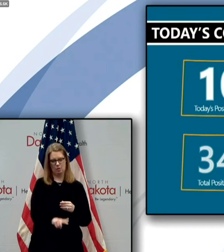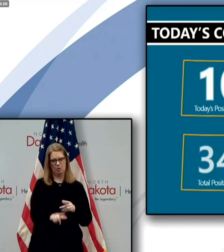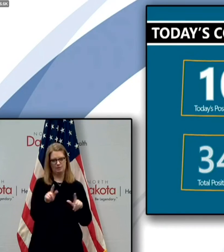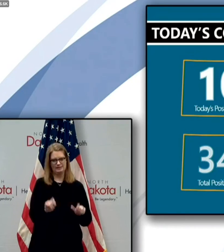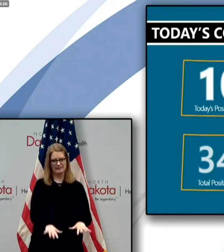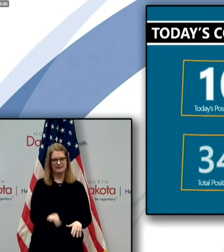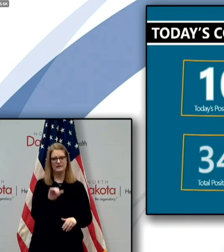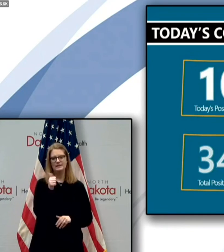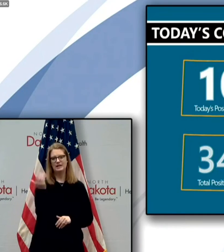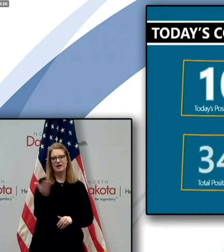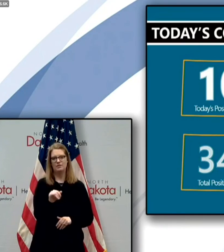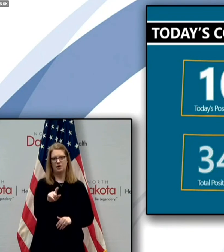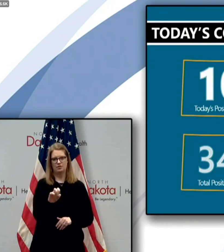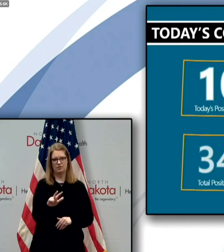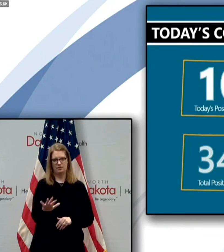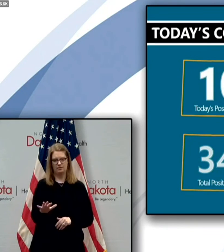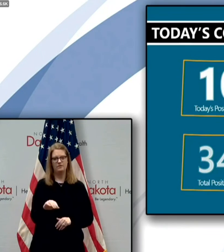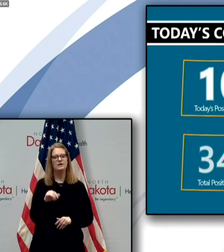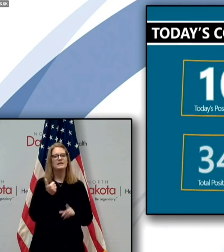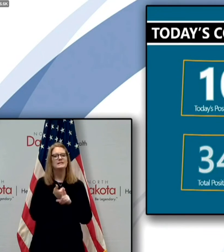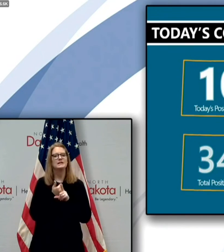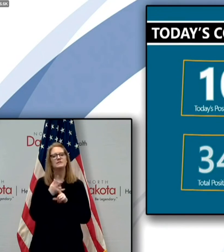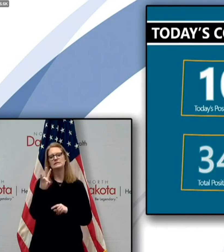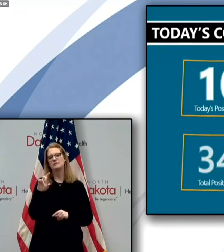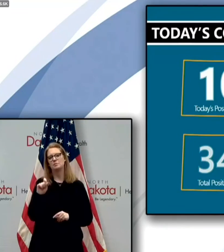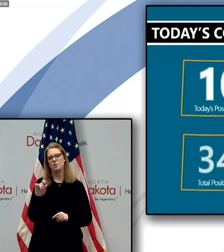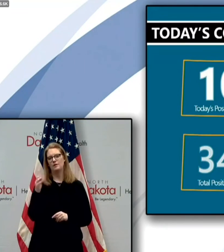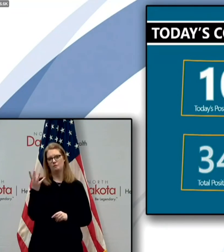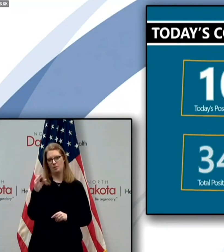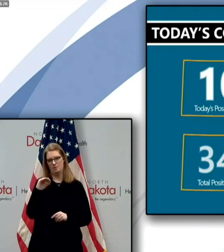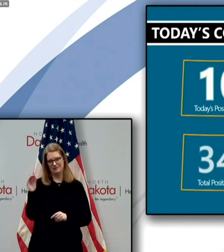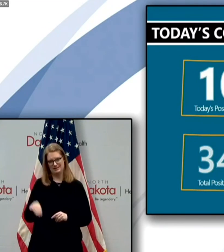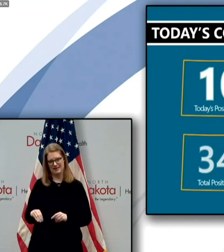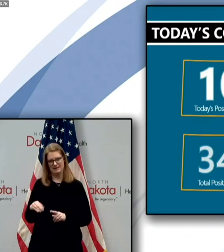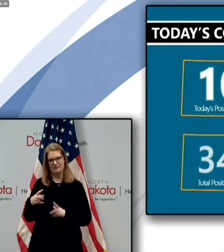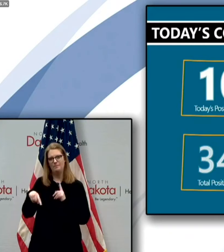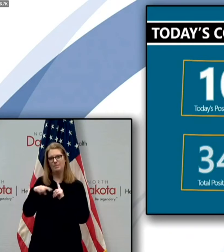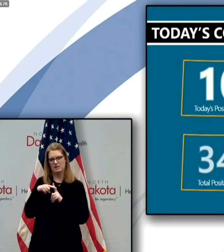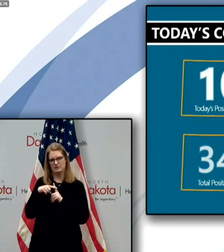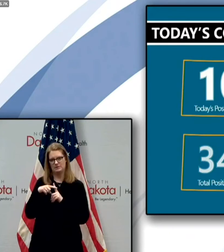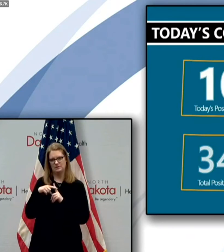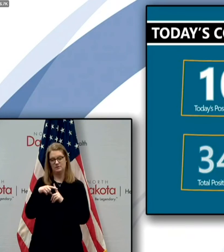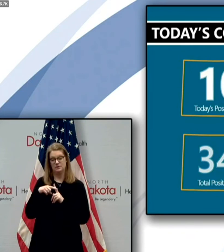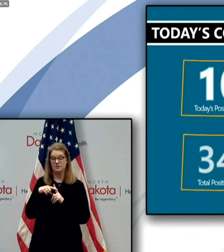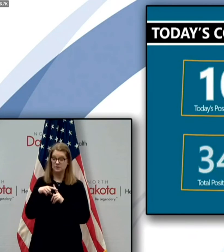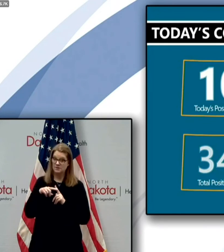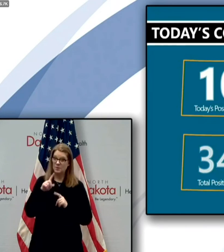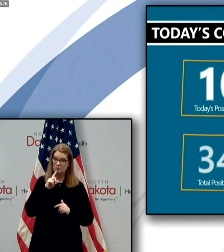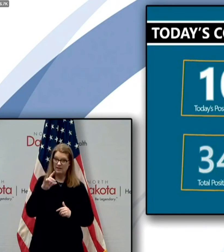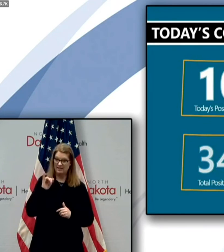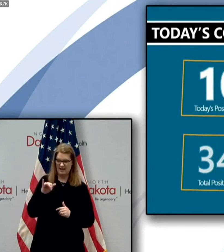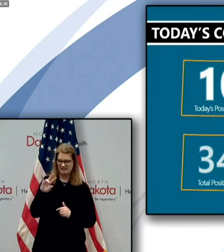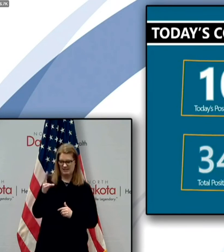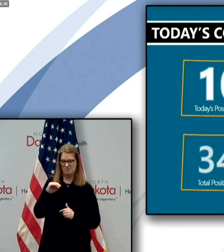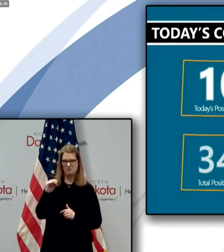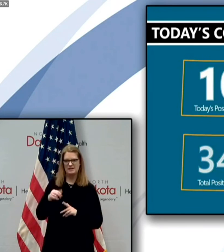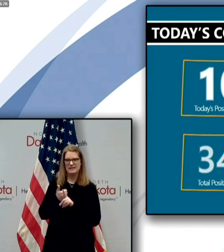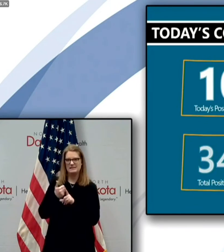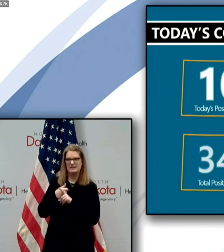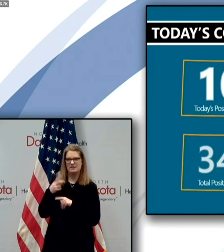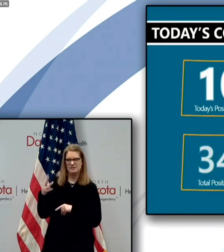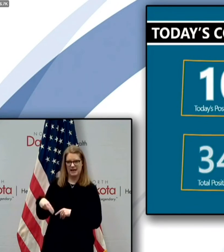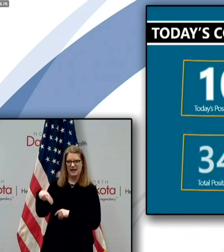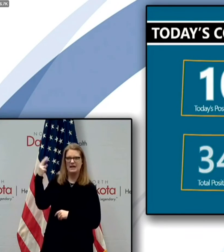over 135 is a 7.4% positive. That's one of the highest we've had so far, but again,